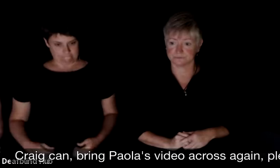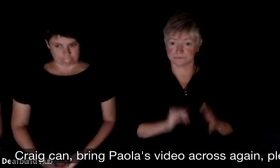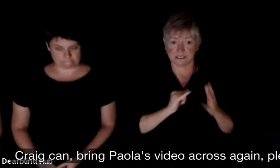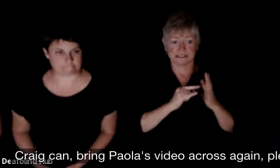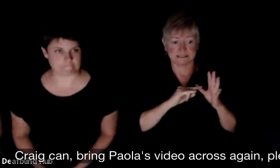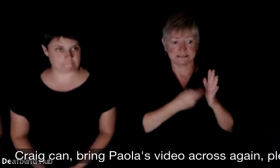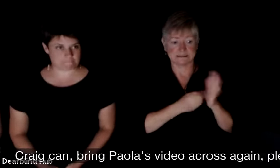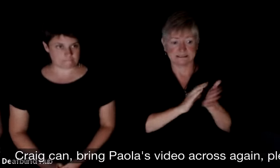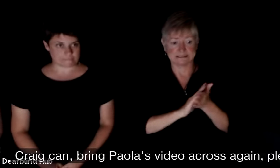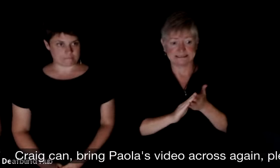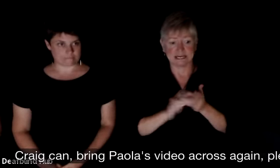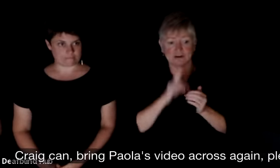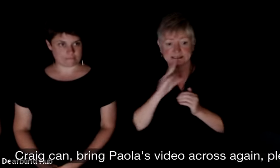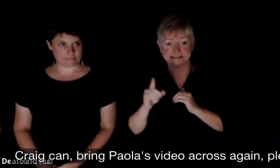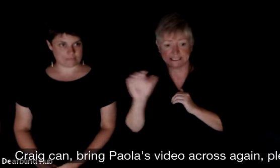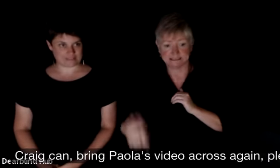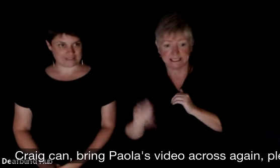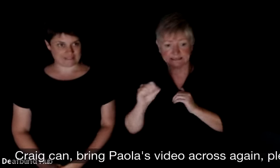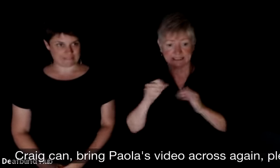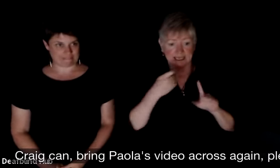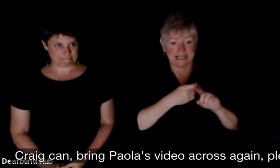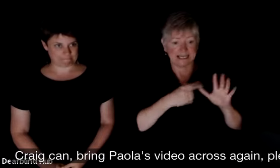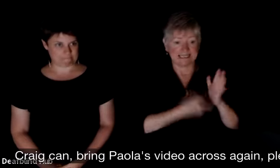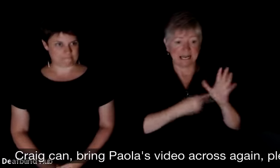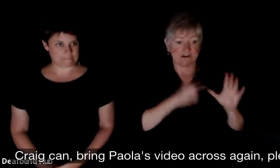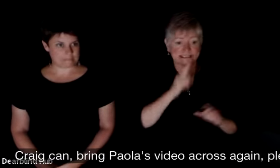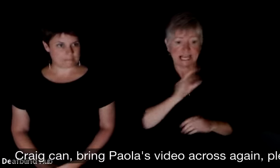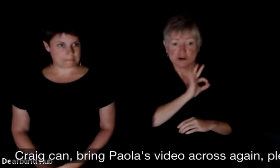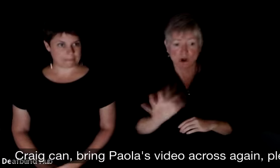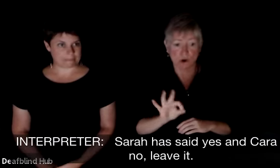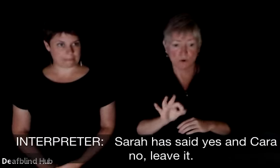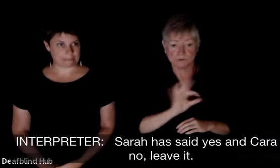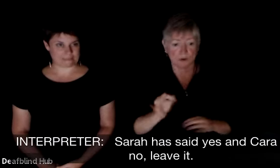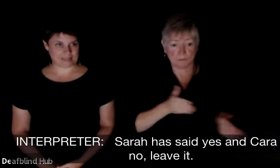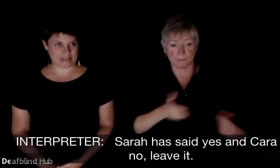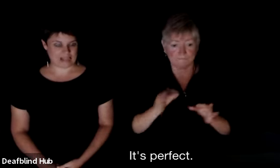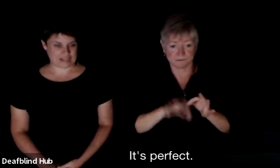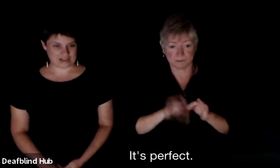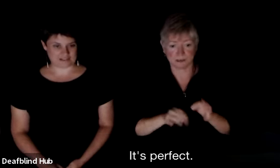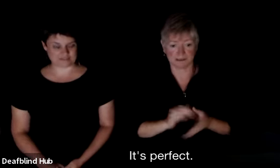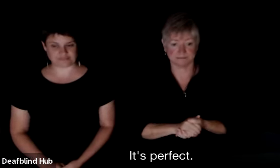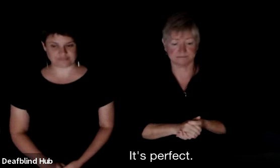Cara has said no, leave the term, it's perfect. This is tricky.